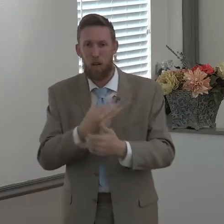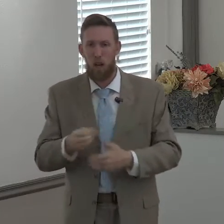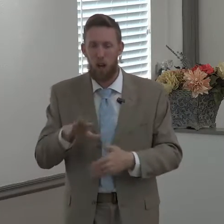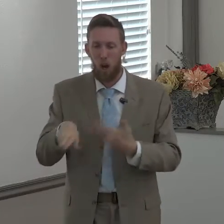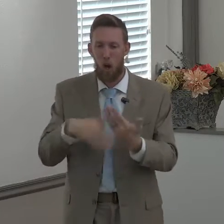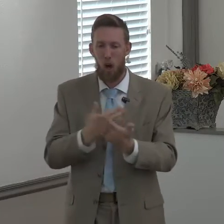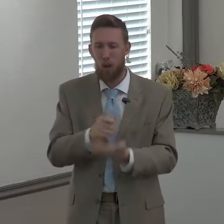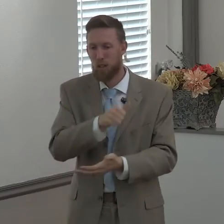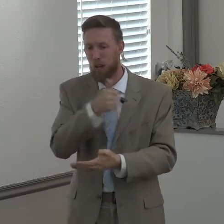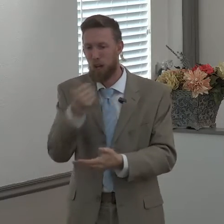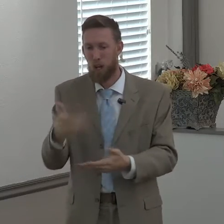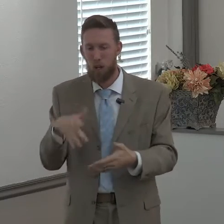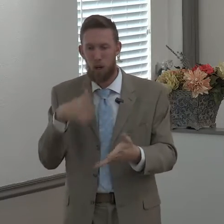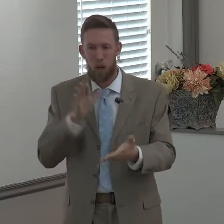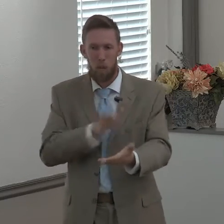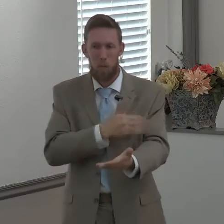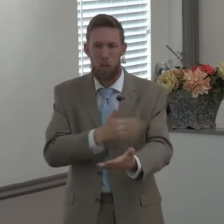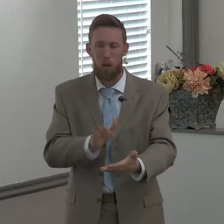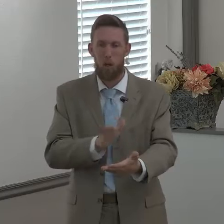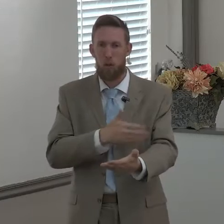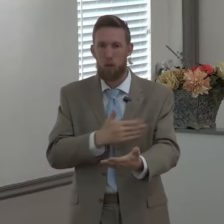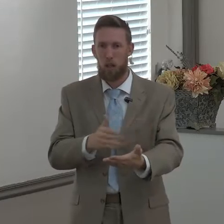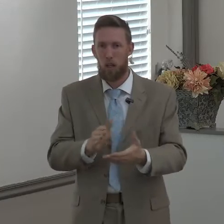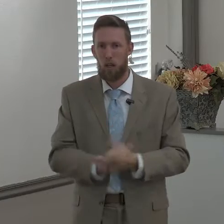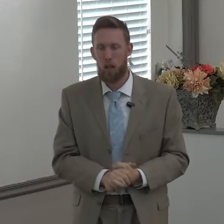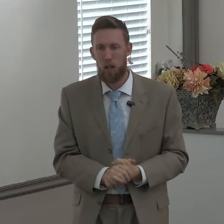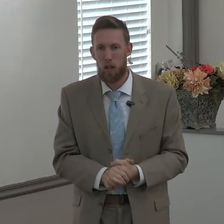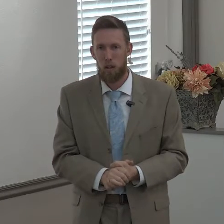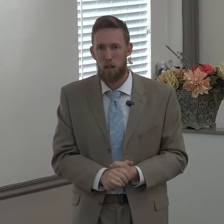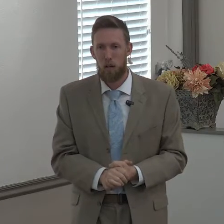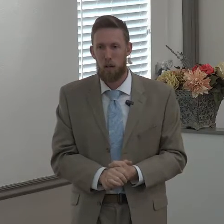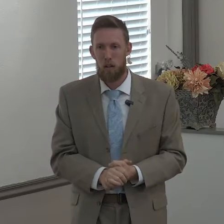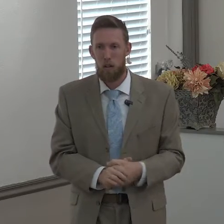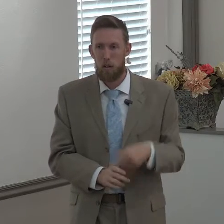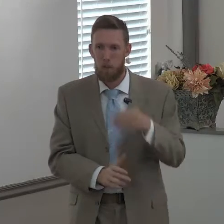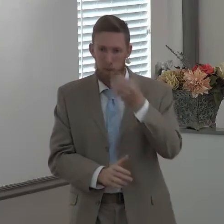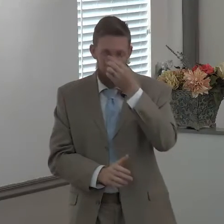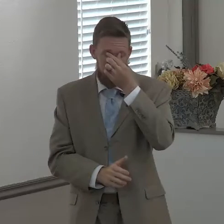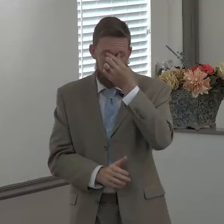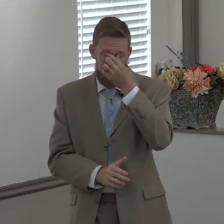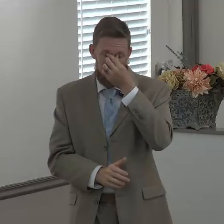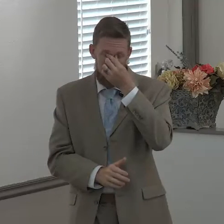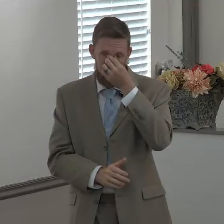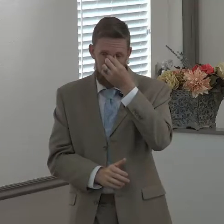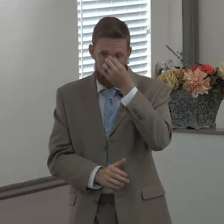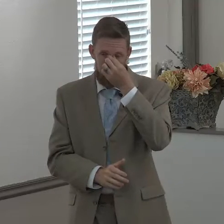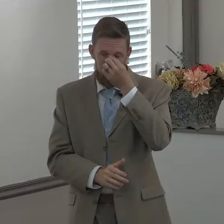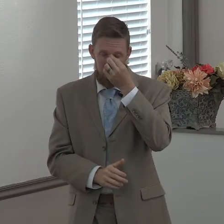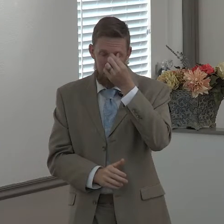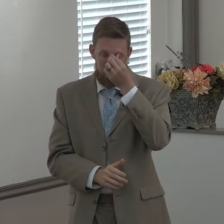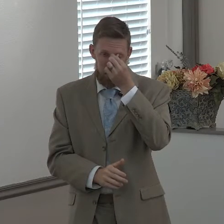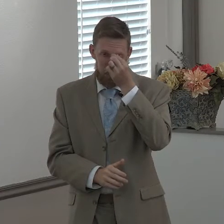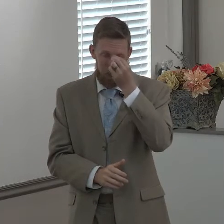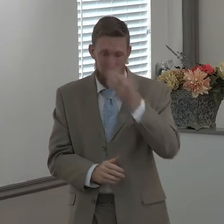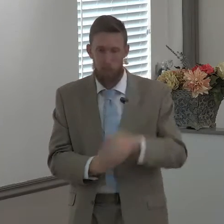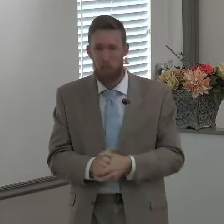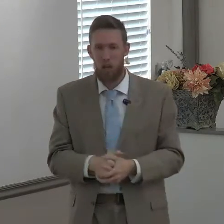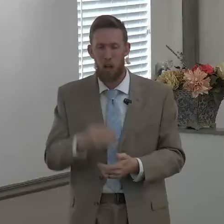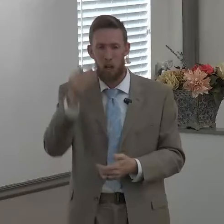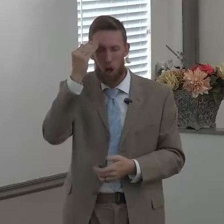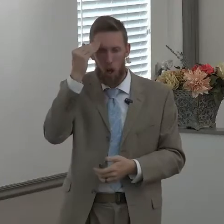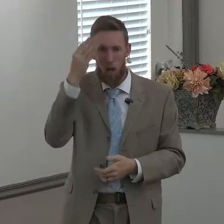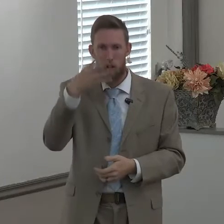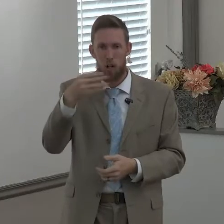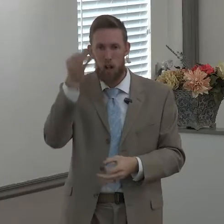Prophecy makes the prophet nothing. As a matter of fact, a so-called prophet that prophesied